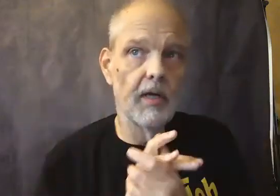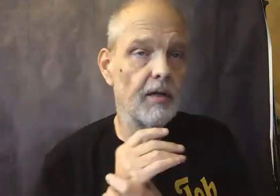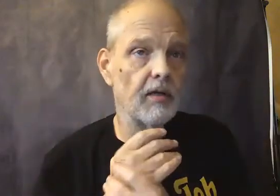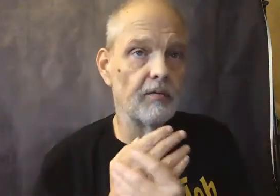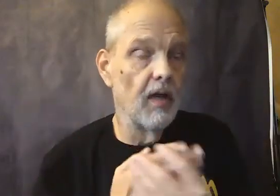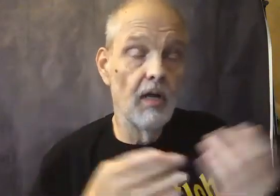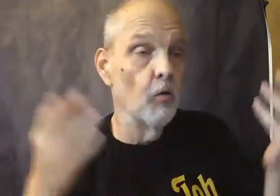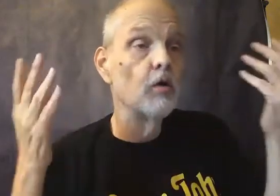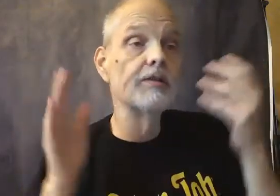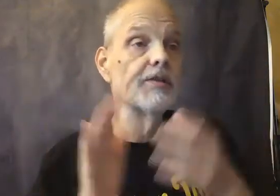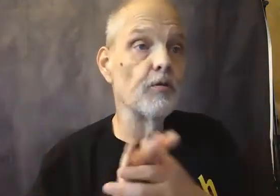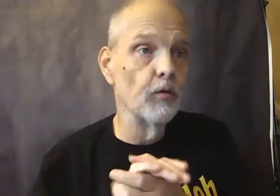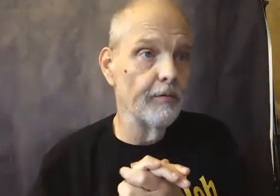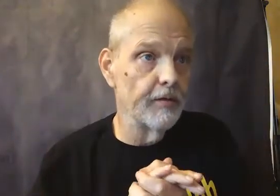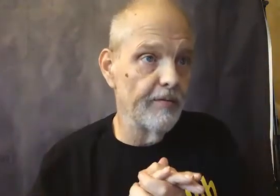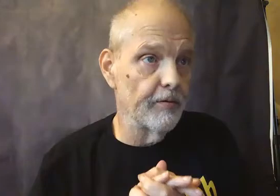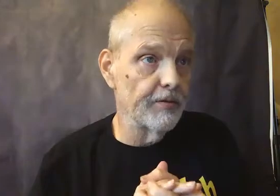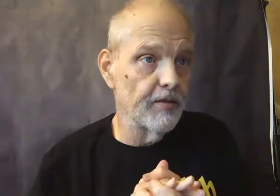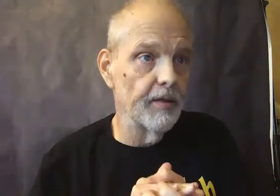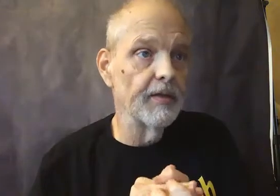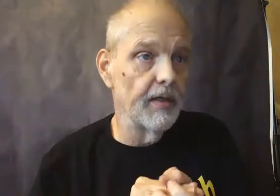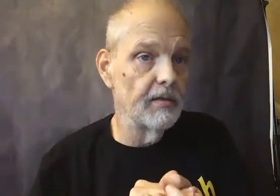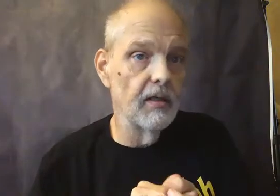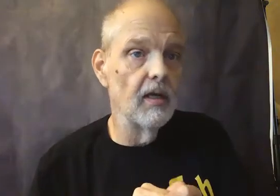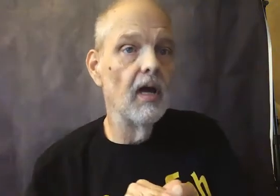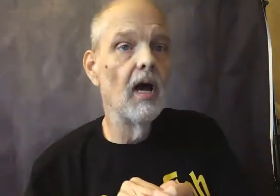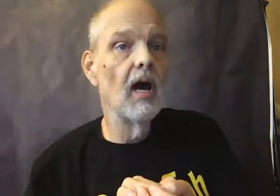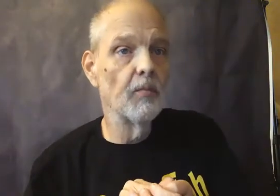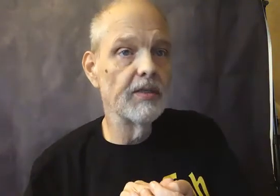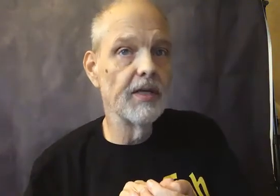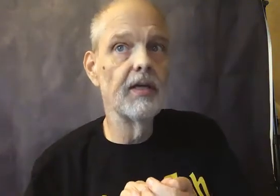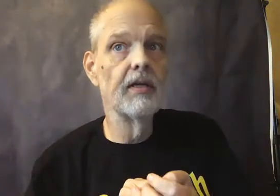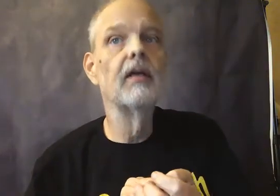can't think of an award ceremony for a deaf person or something like that, I might say,